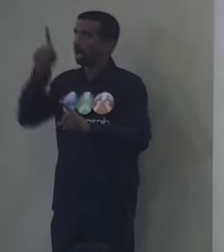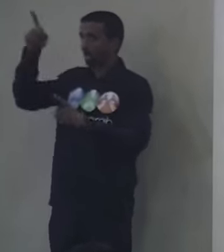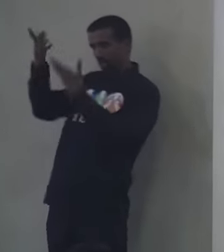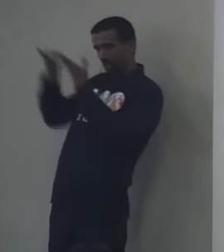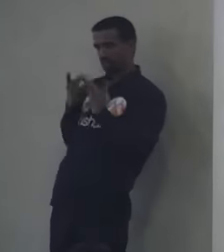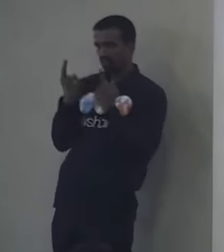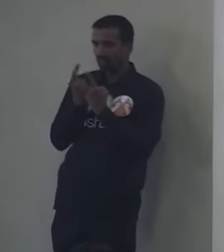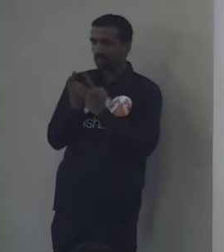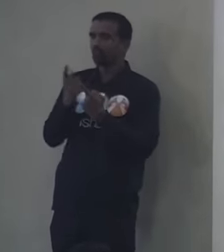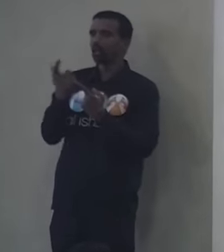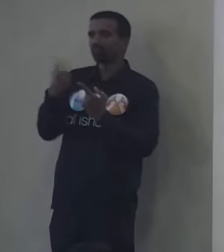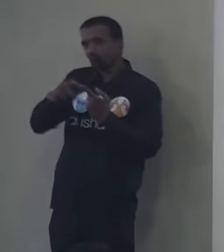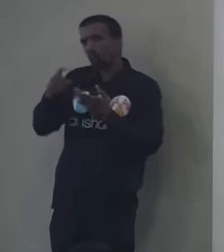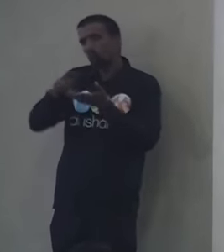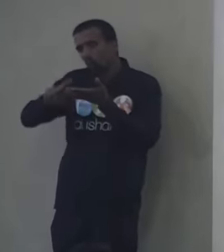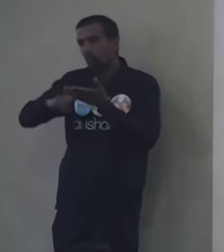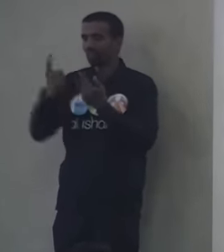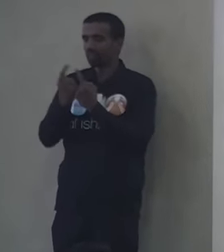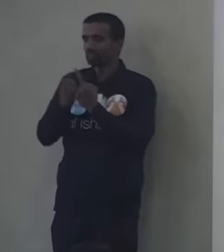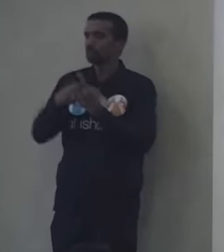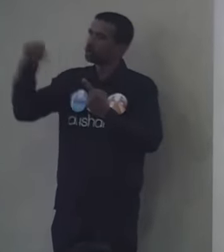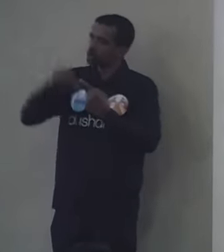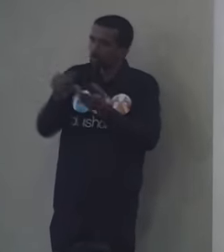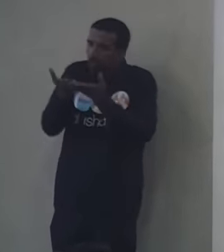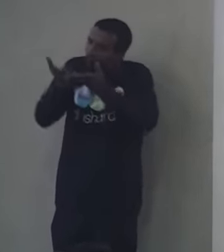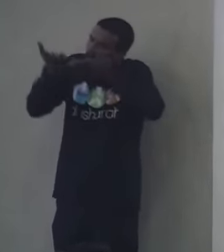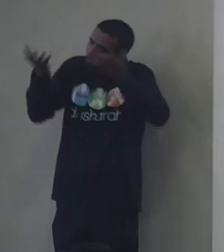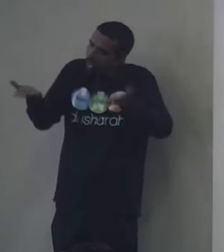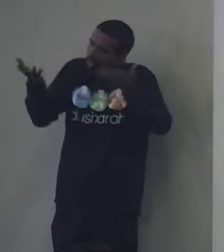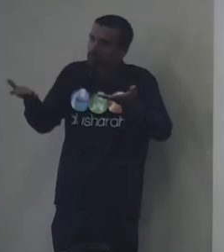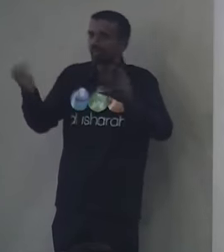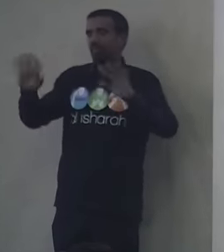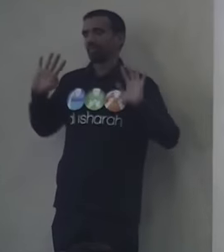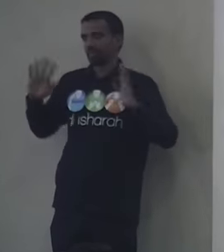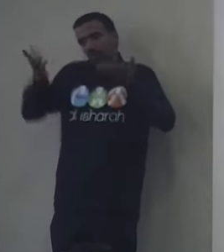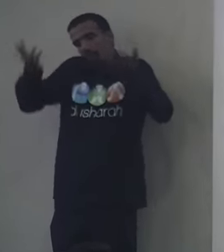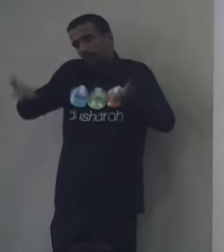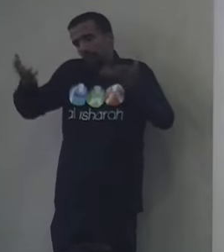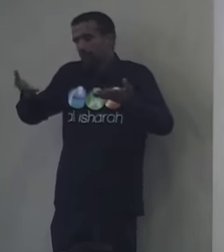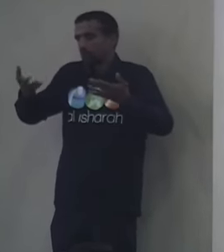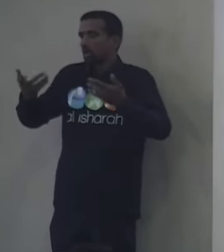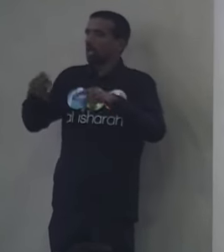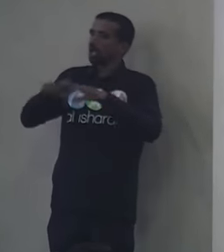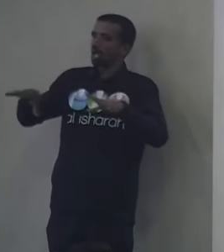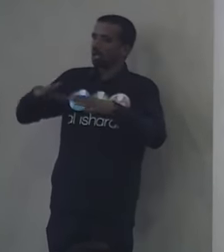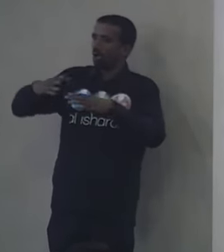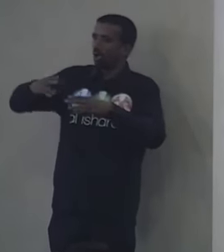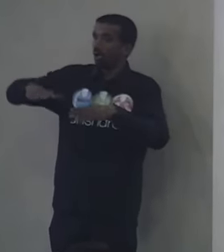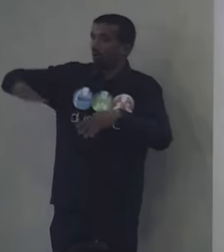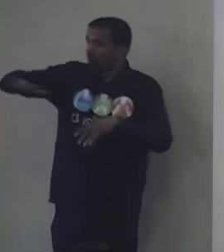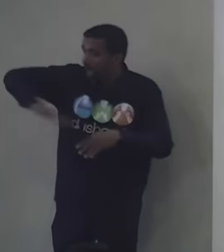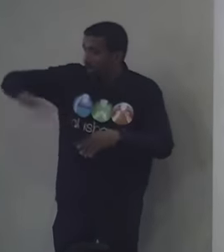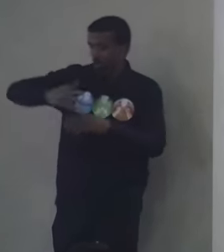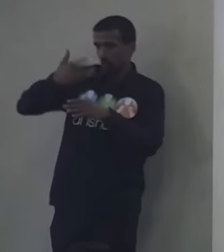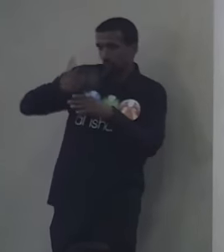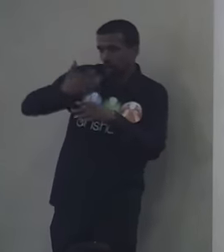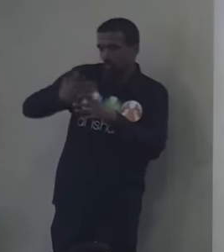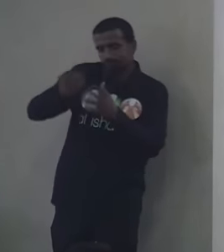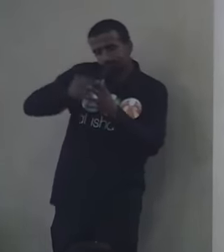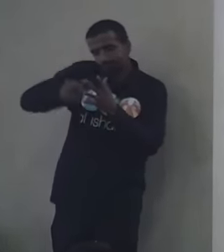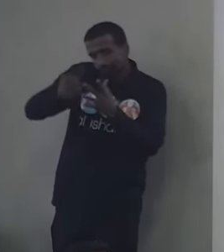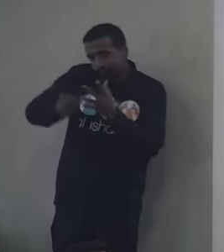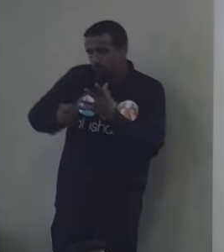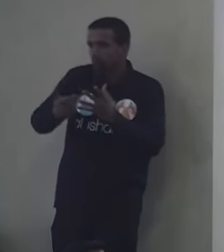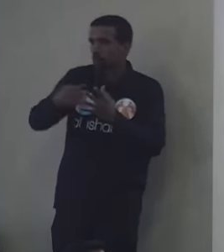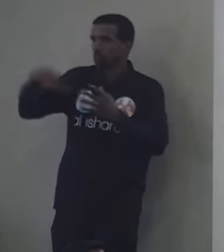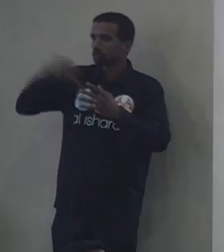and they also distract you from other responsibilities as, you know, as members of family, as members of society that you're supposed to carry, you know,